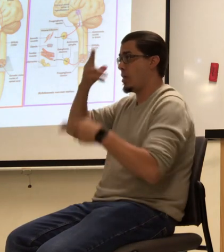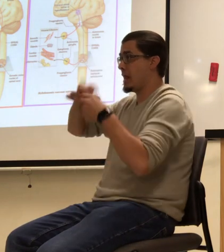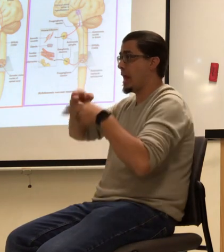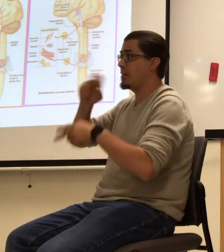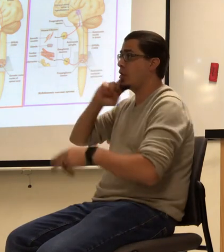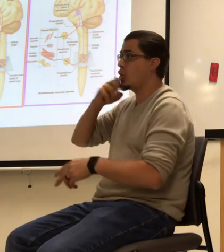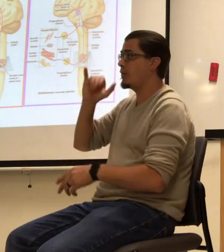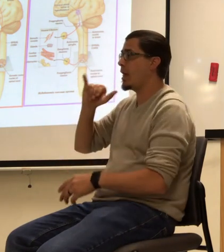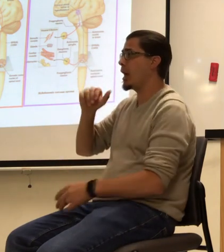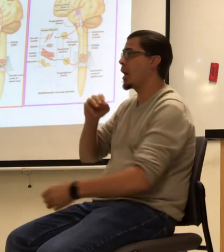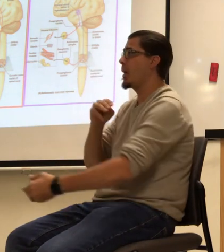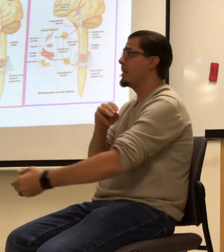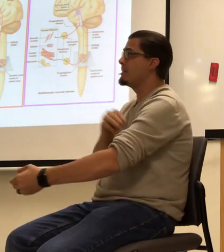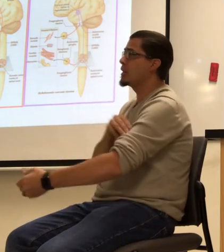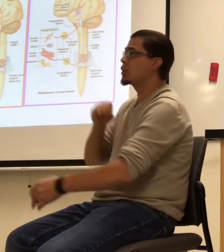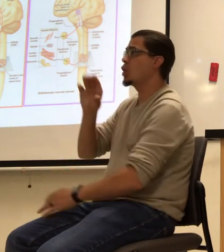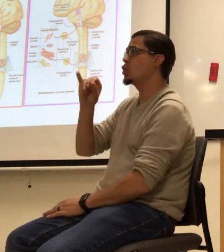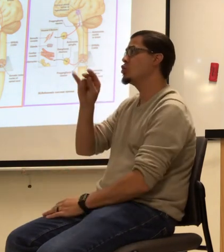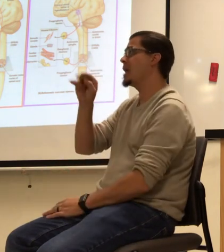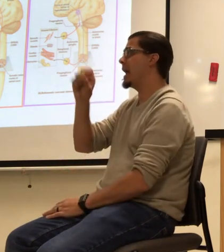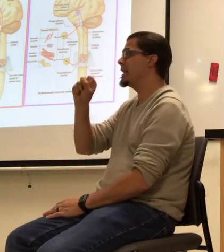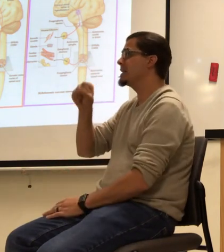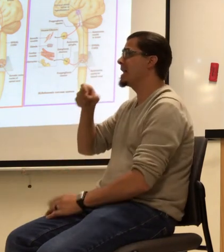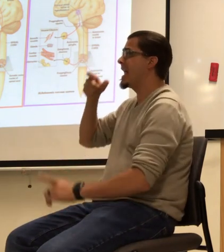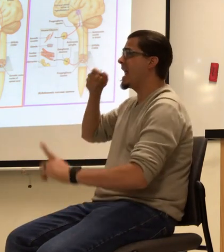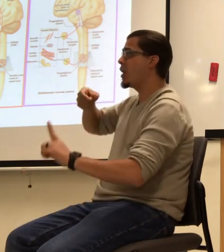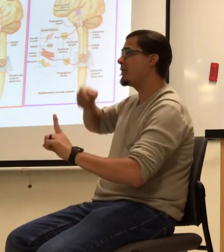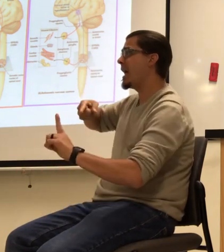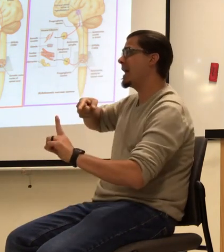like musculocutaneous innervates,